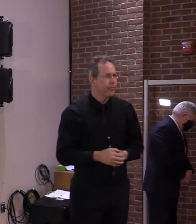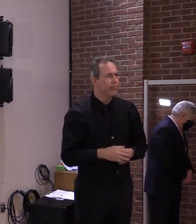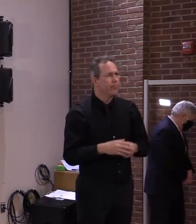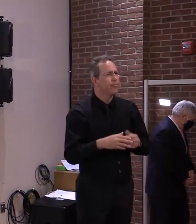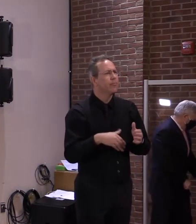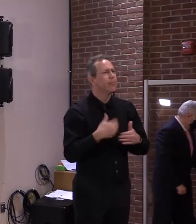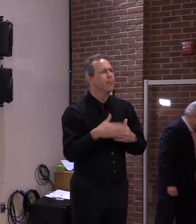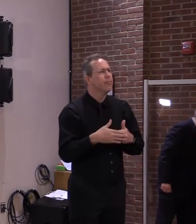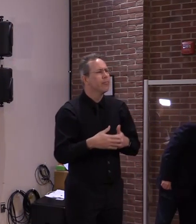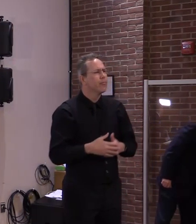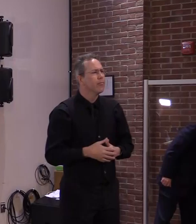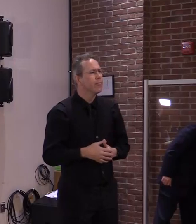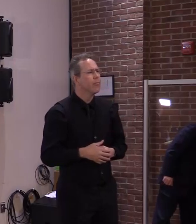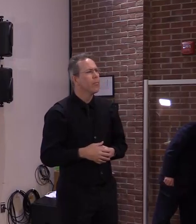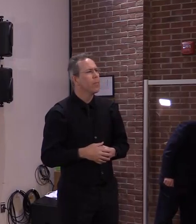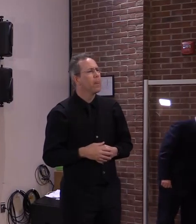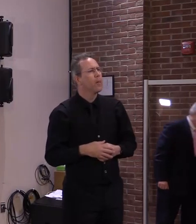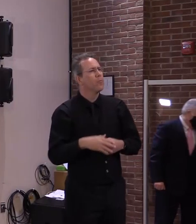Devin, Local 22.